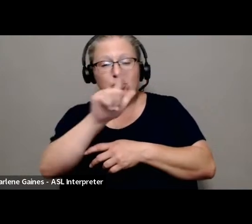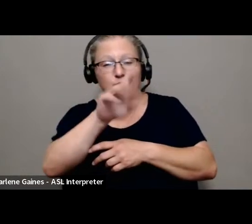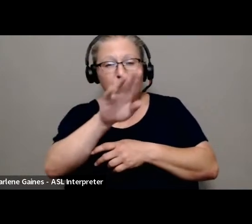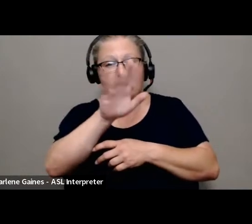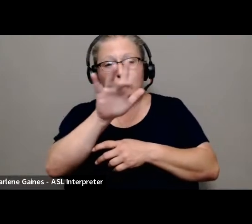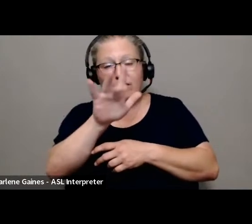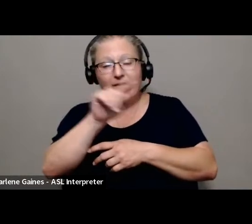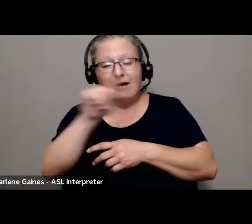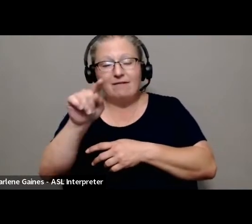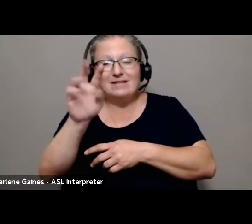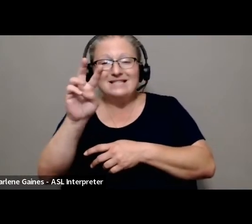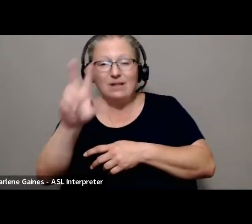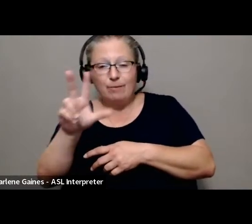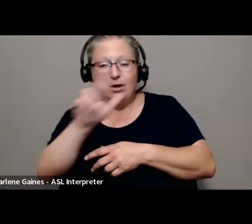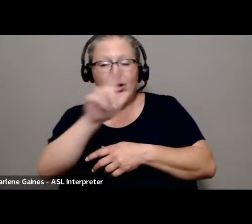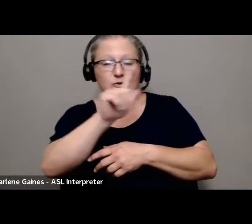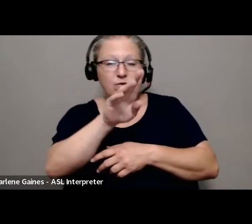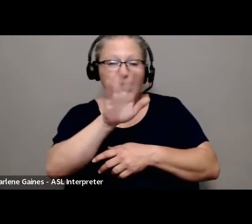2425-63,